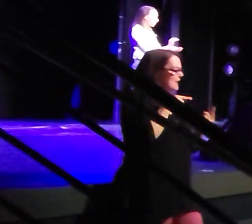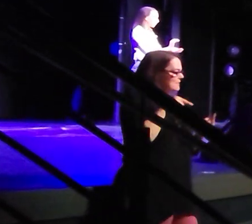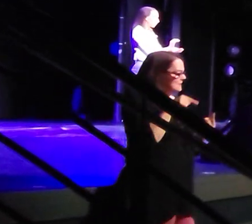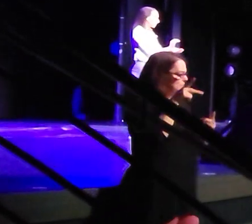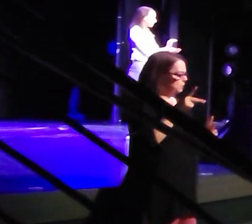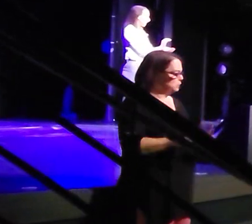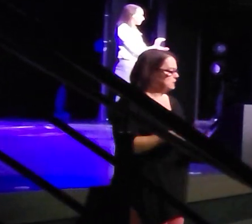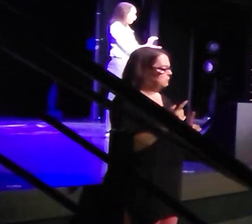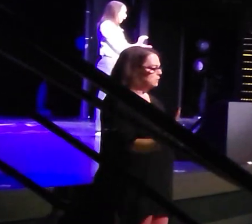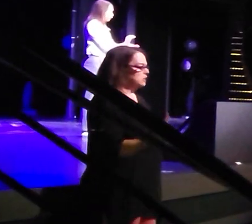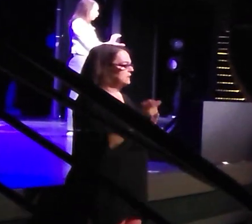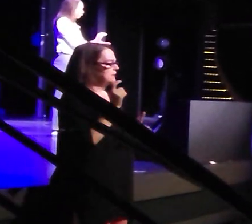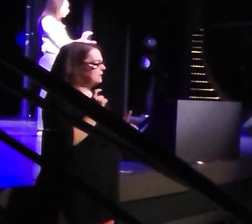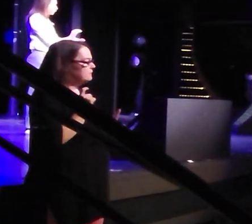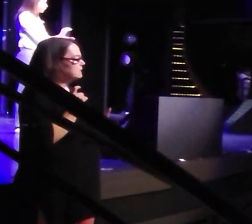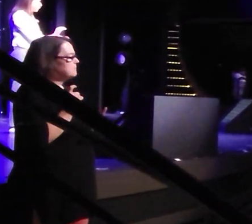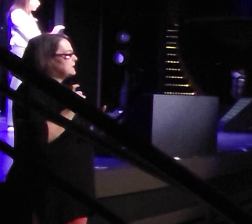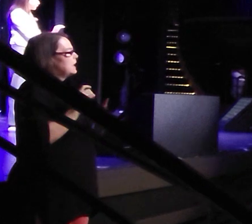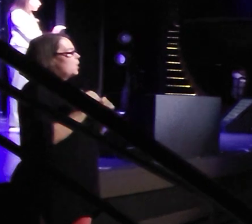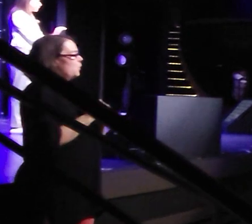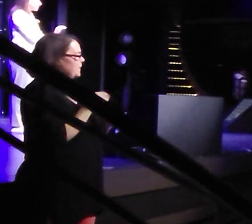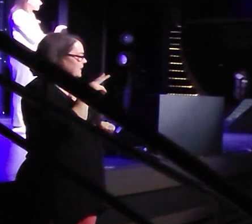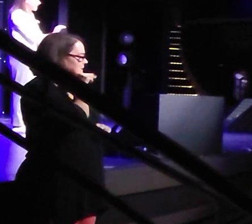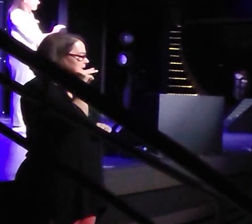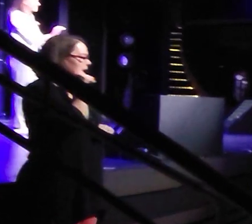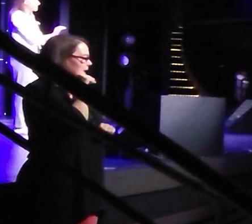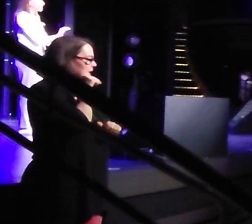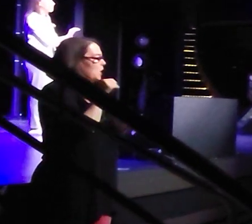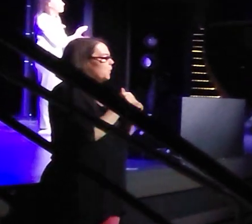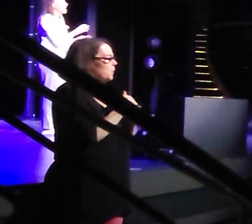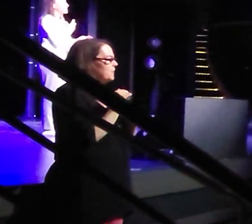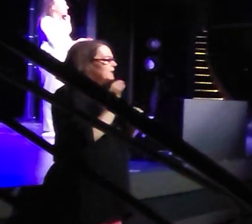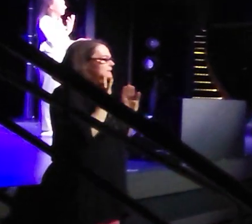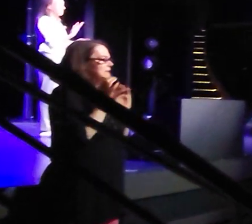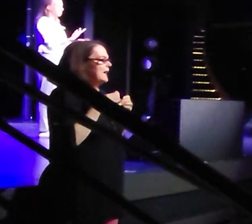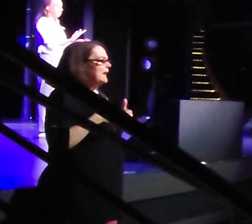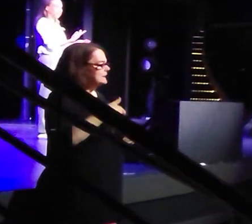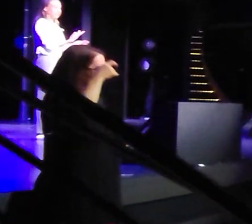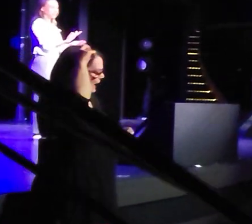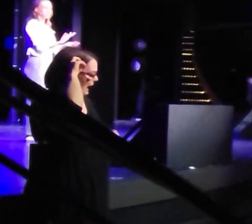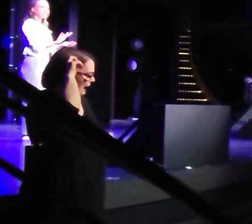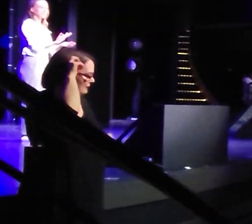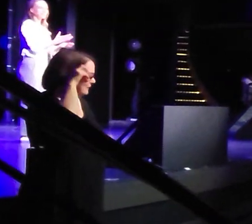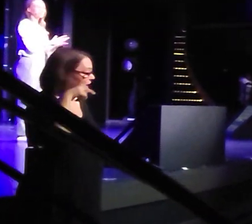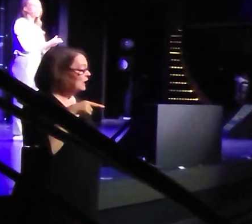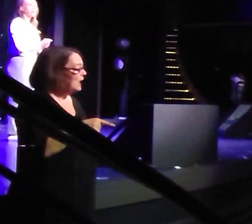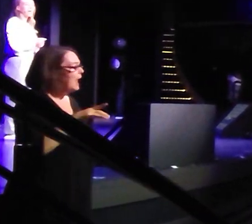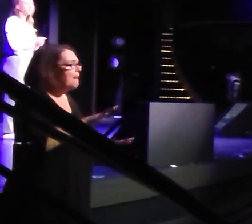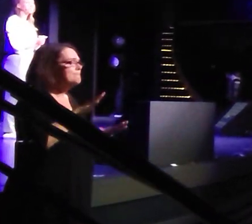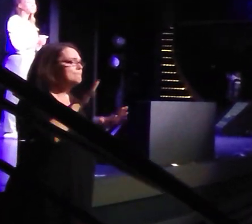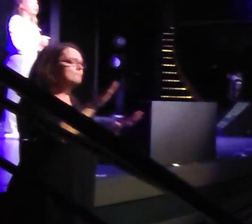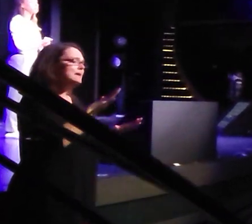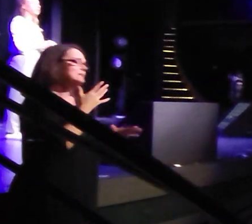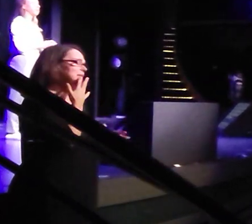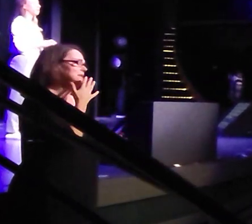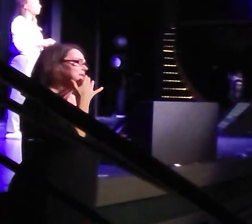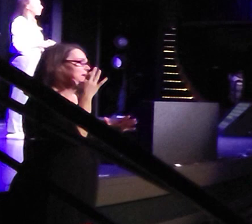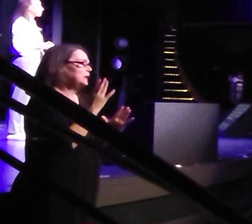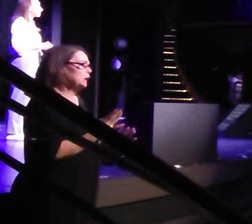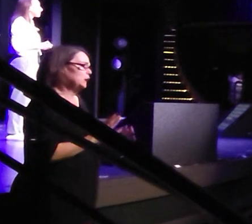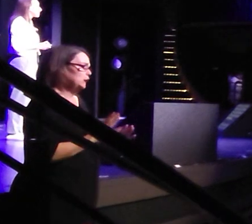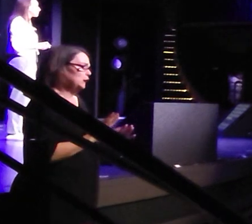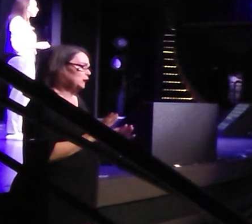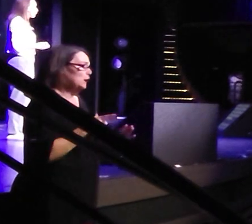little duck with a Santa hat on. This guest is an amazing singer who is preparing to open